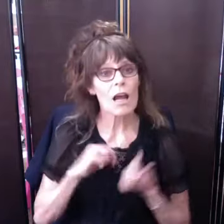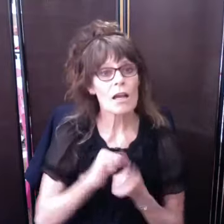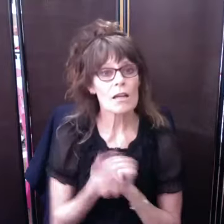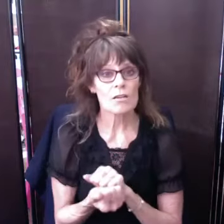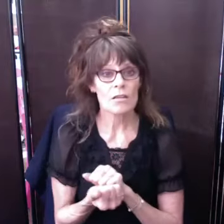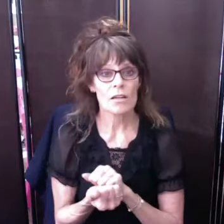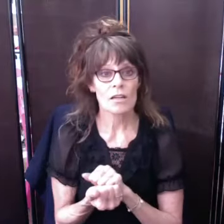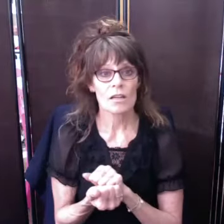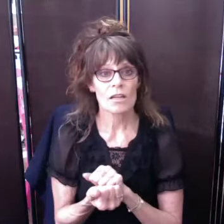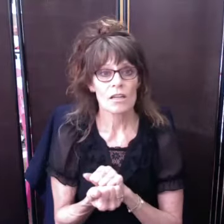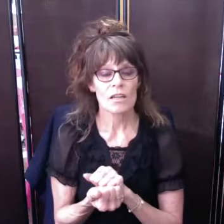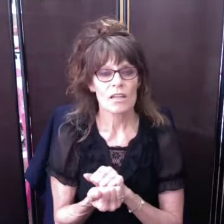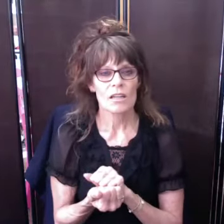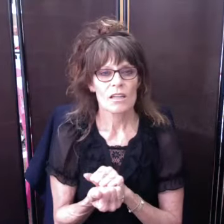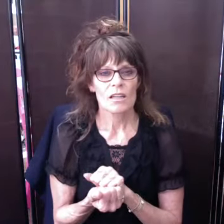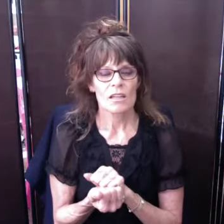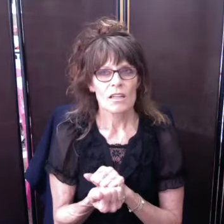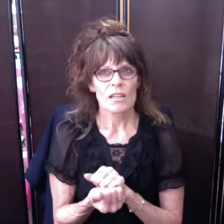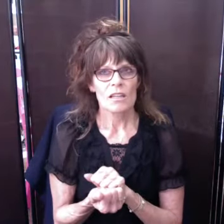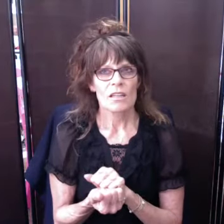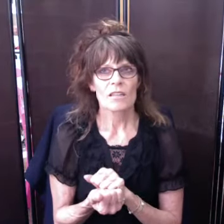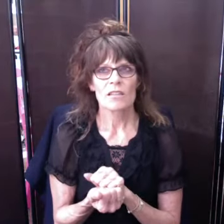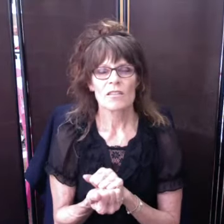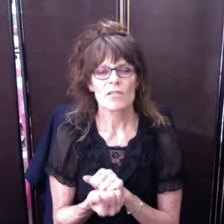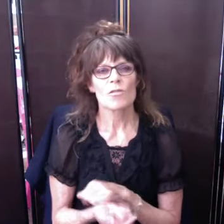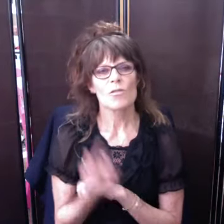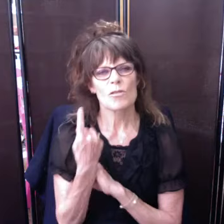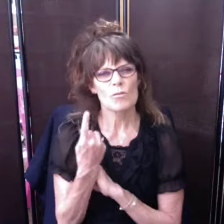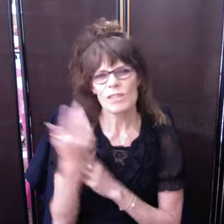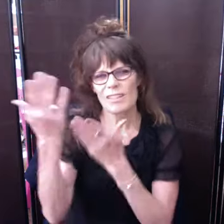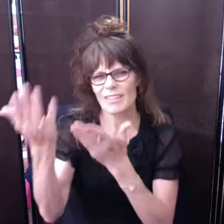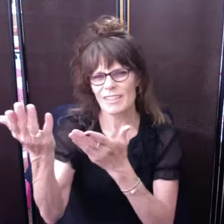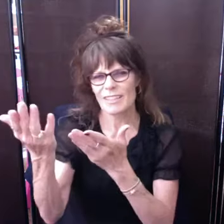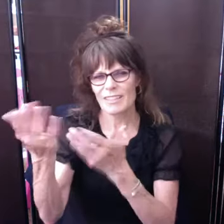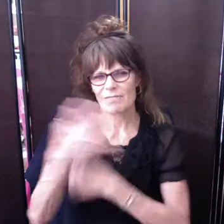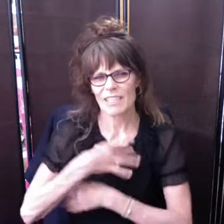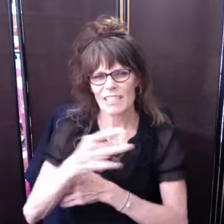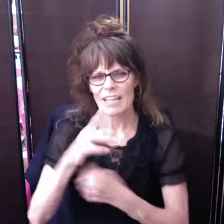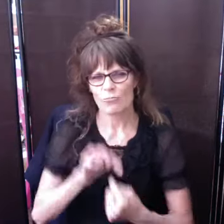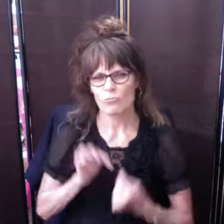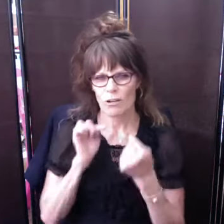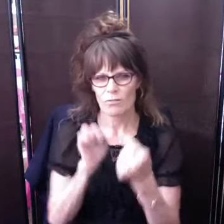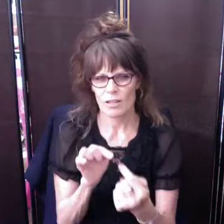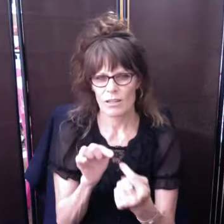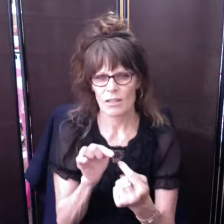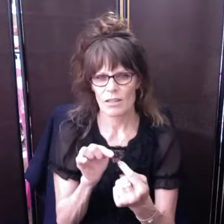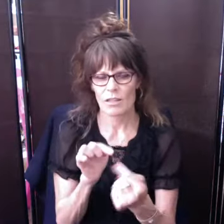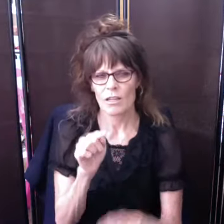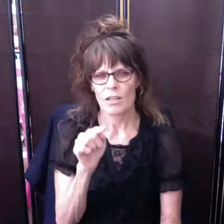So there was a piece of direction early on I wasn't willing to follow. I struggled with. He said, you call that grandmother on Sunday and you